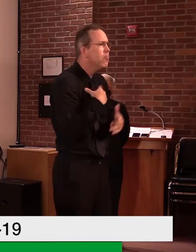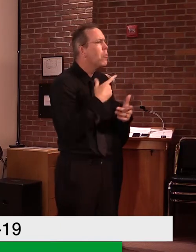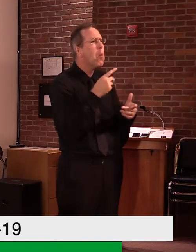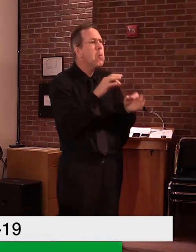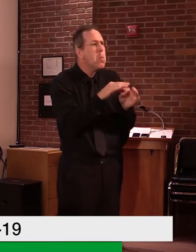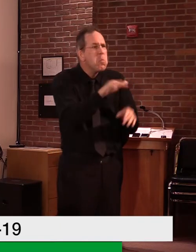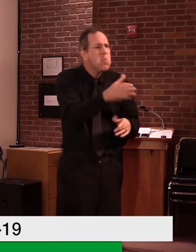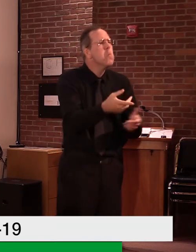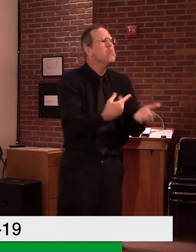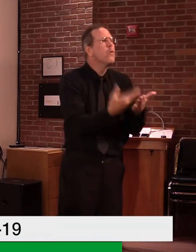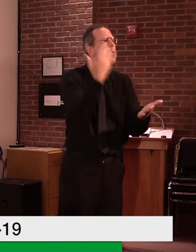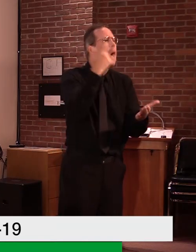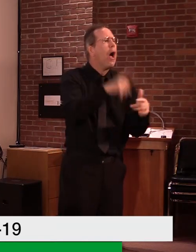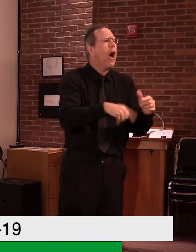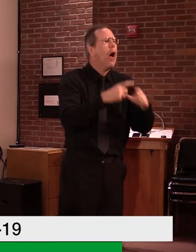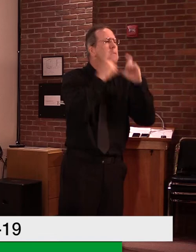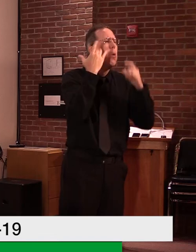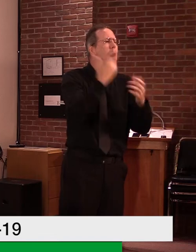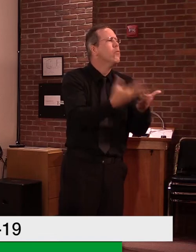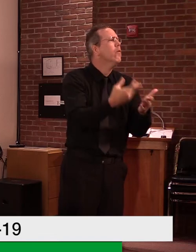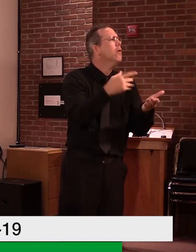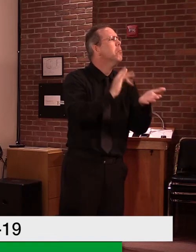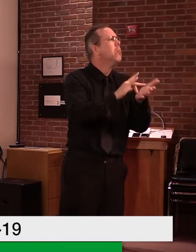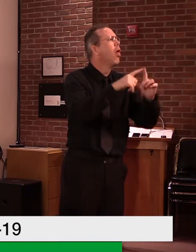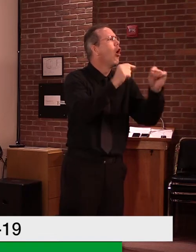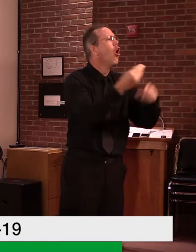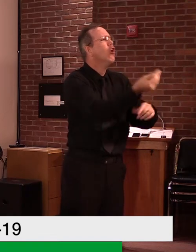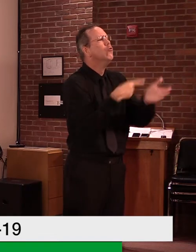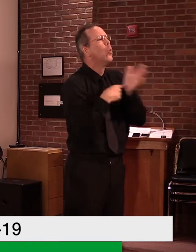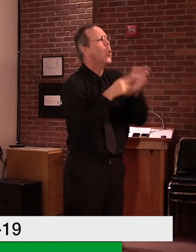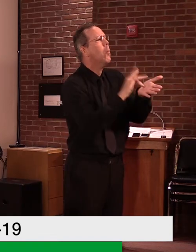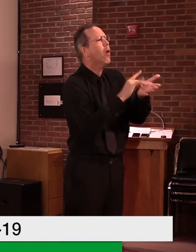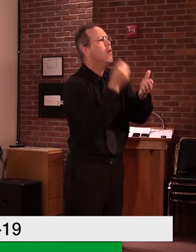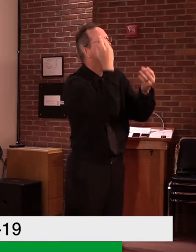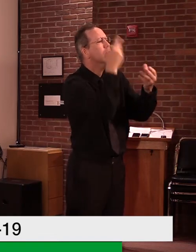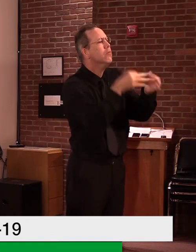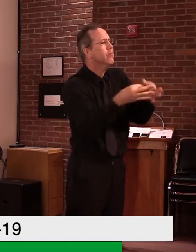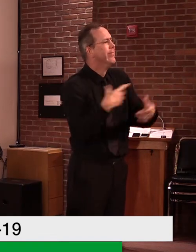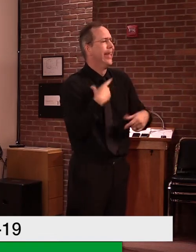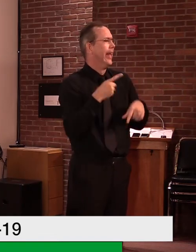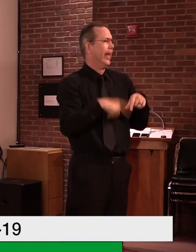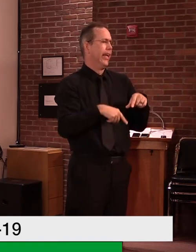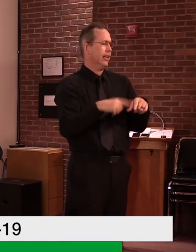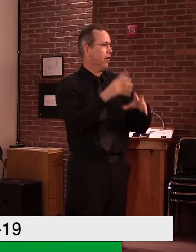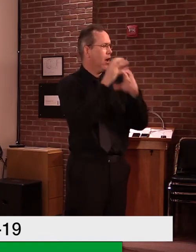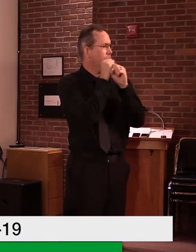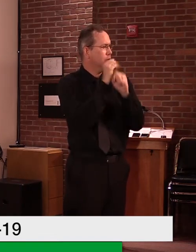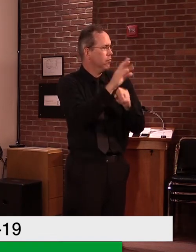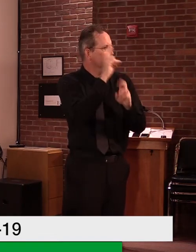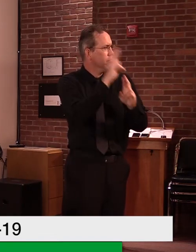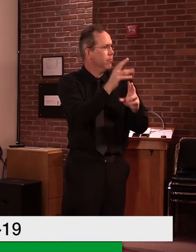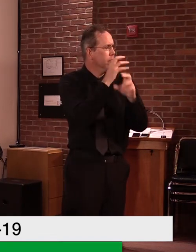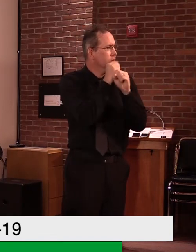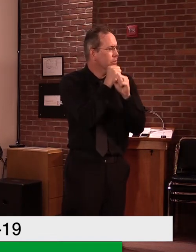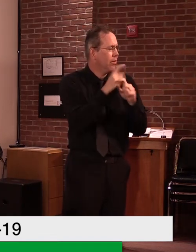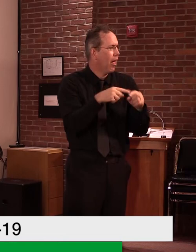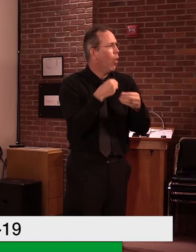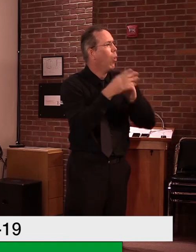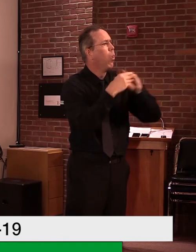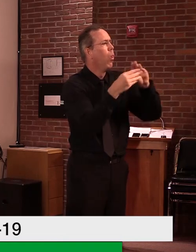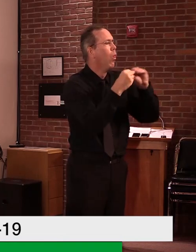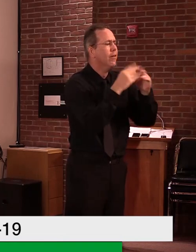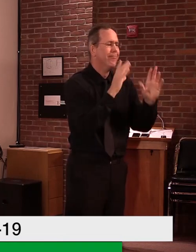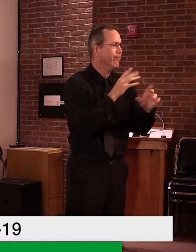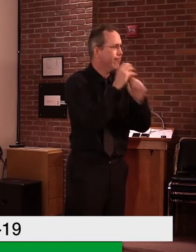evidence, because doing so would clearly be a violation of their healthcare privacy rights. To help us with